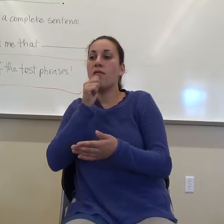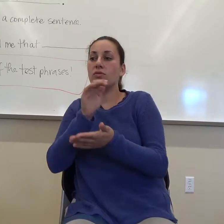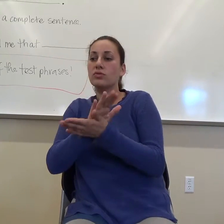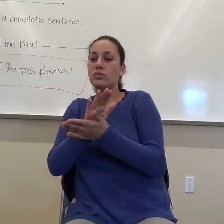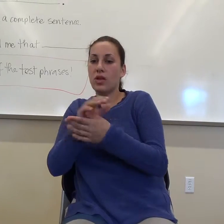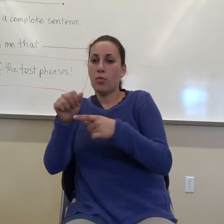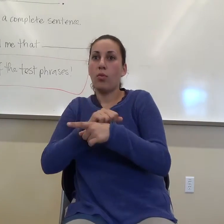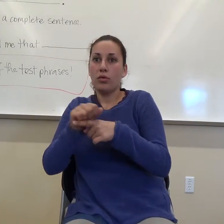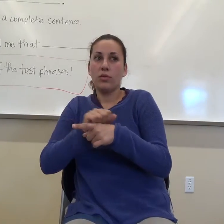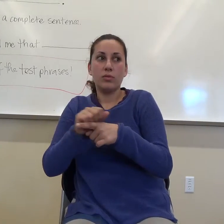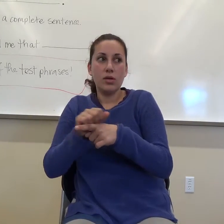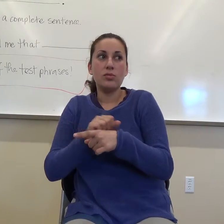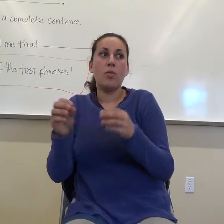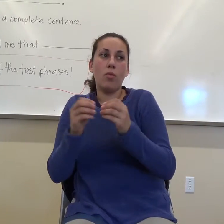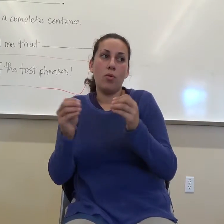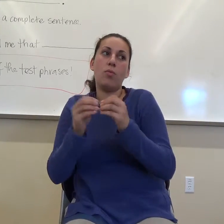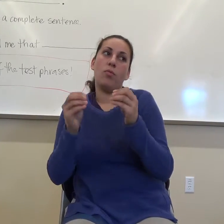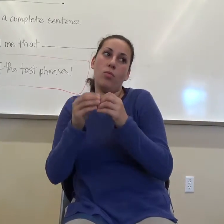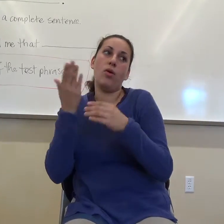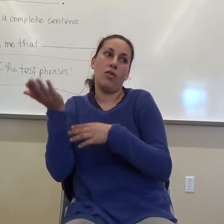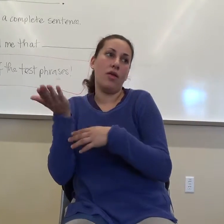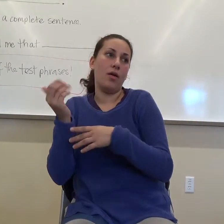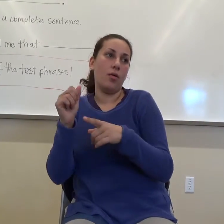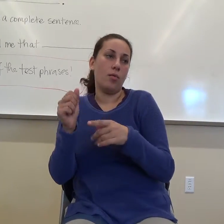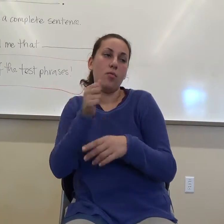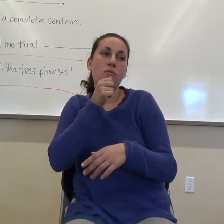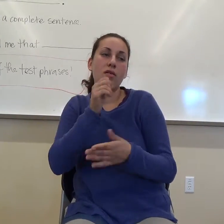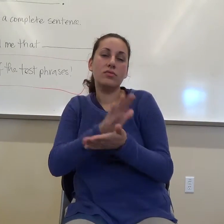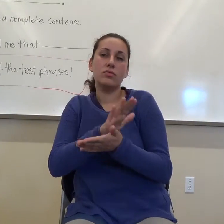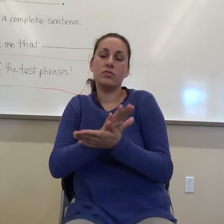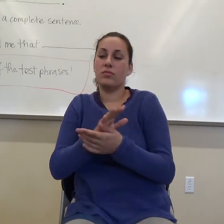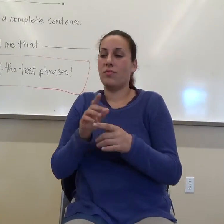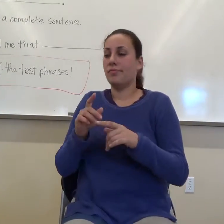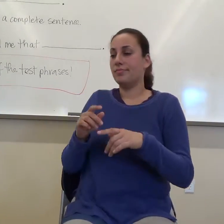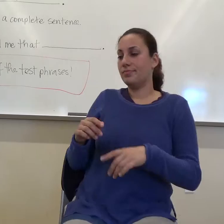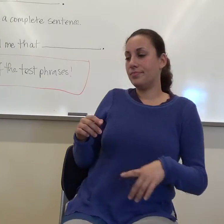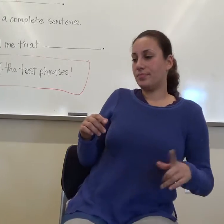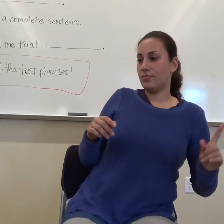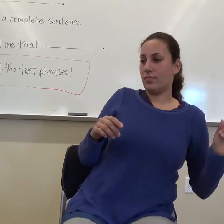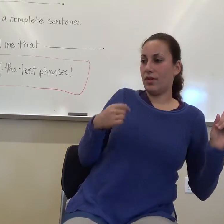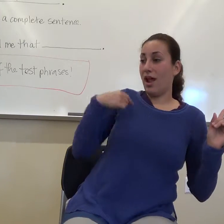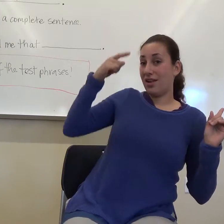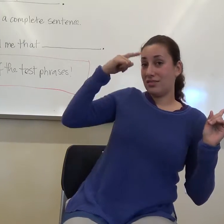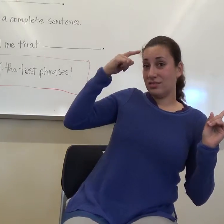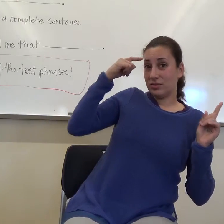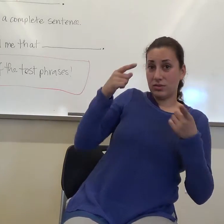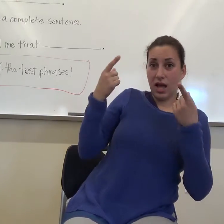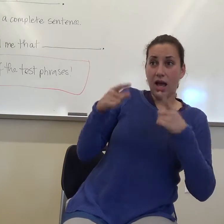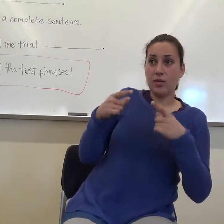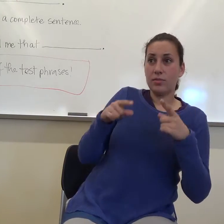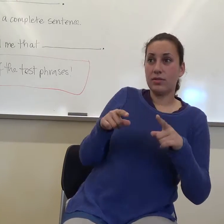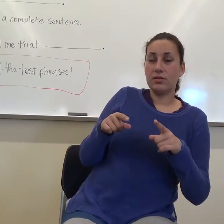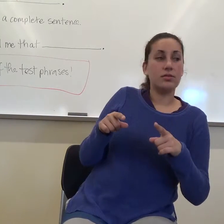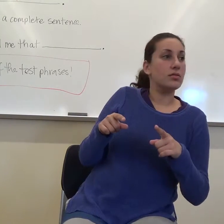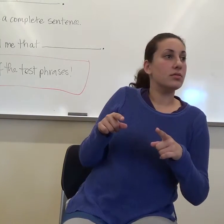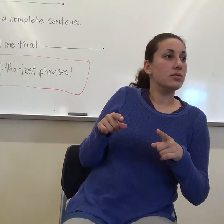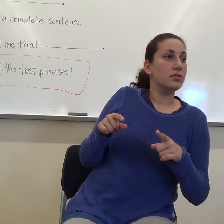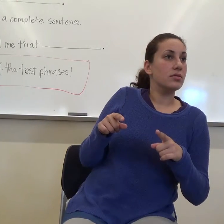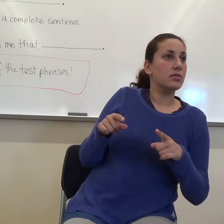Right. And I think actually, what's happened over the past maybe